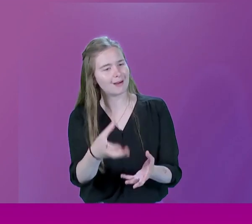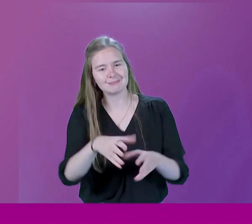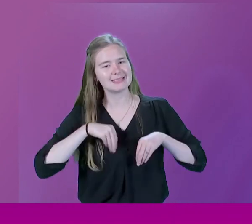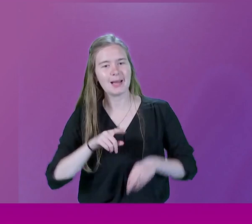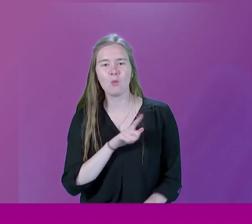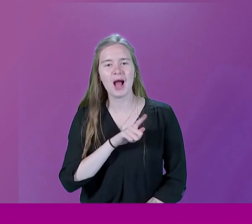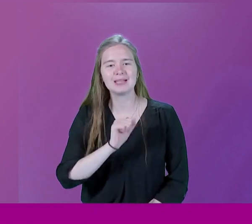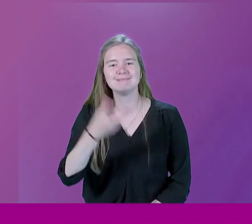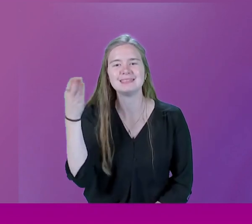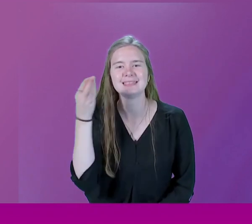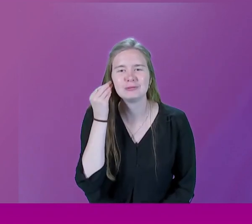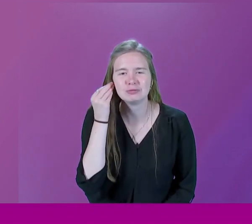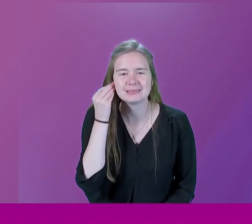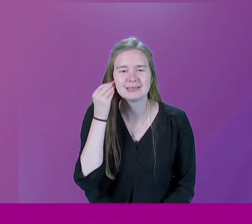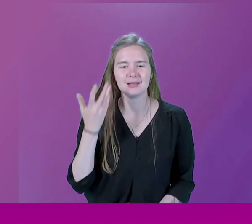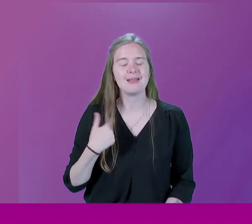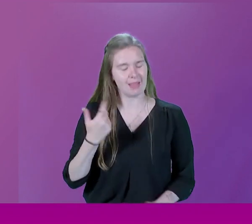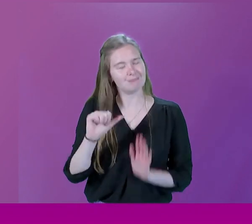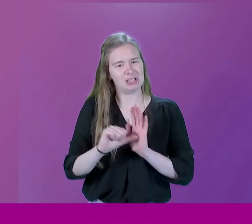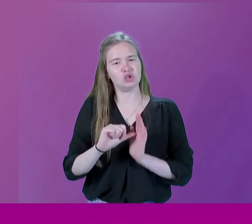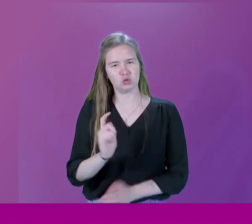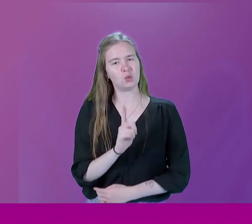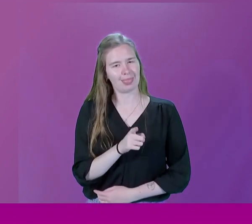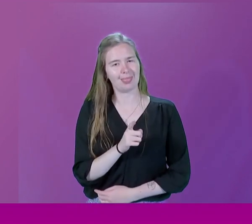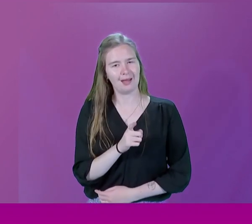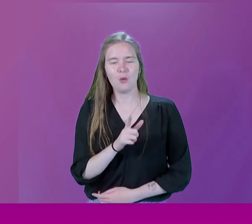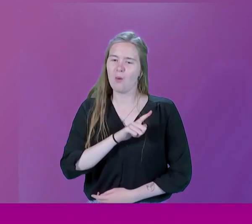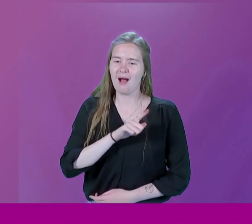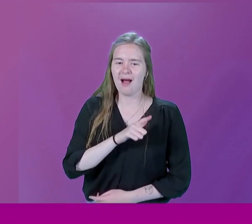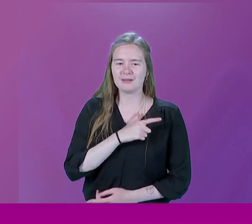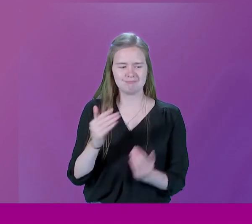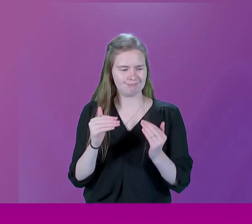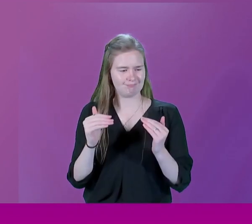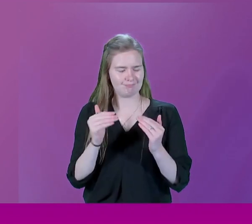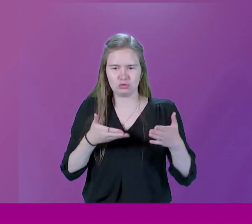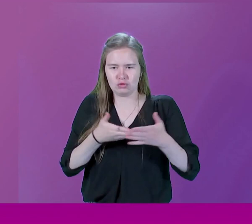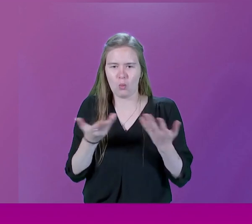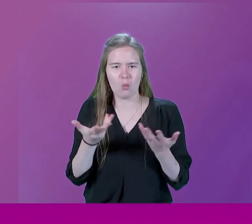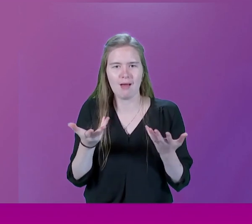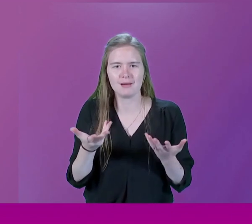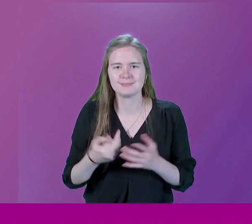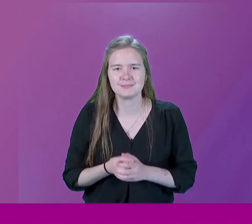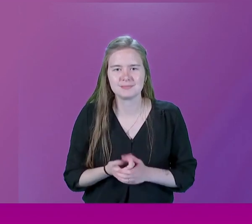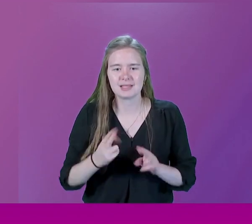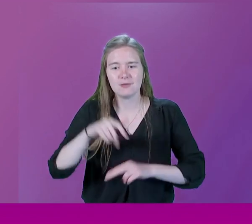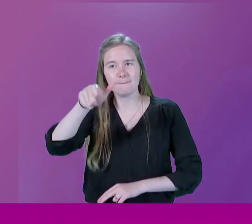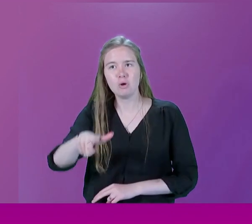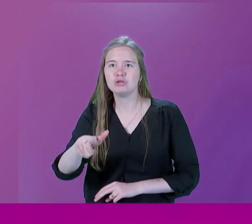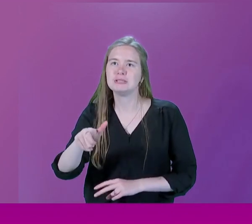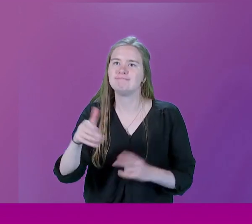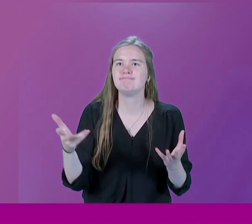you in because of your hearing, then I have an issue. Because where does this stop? You know, so if someone